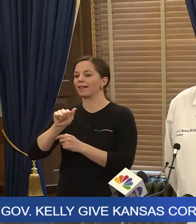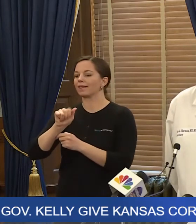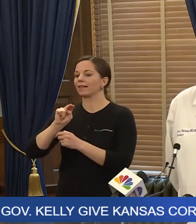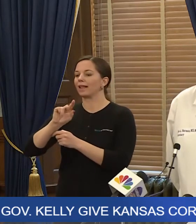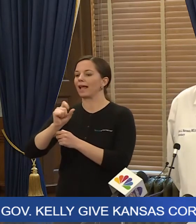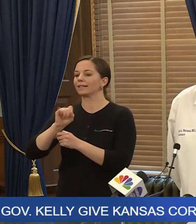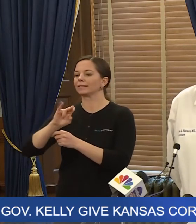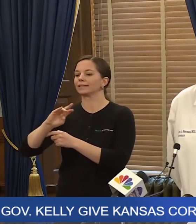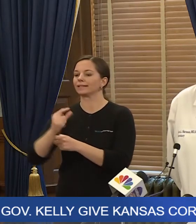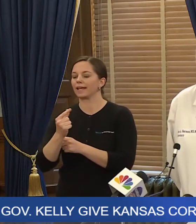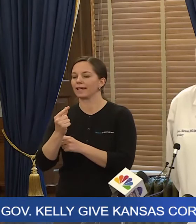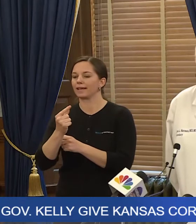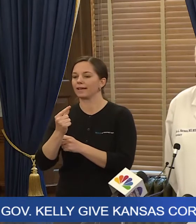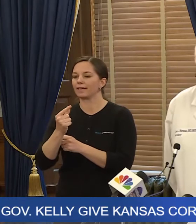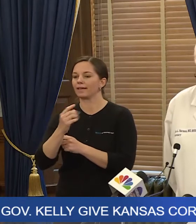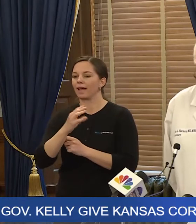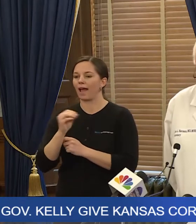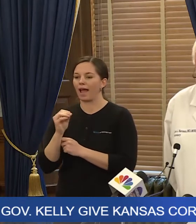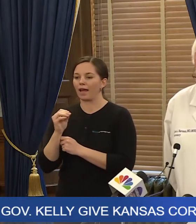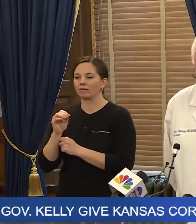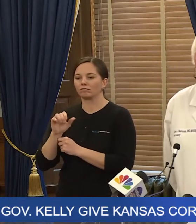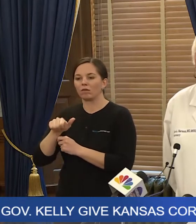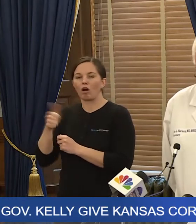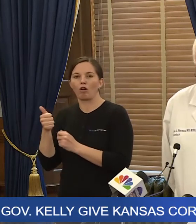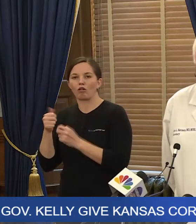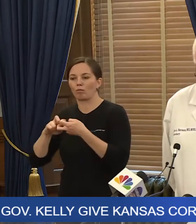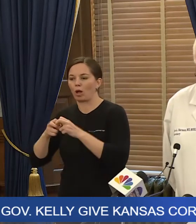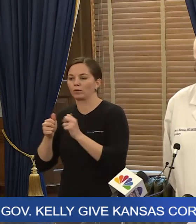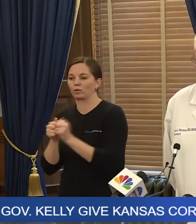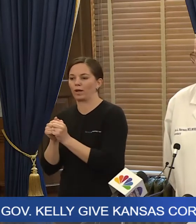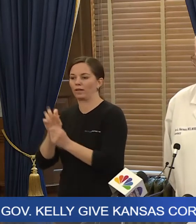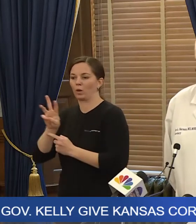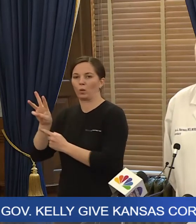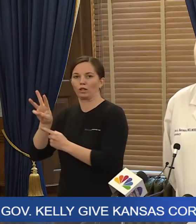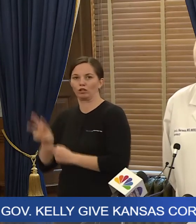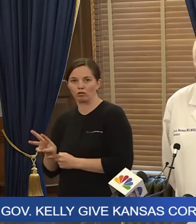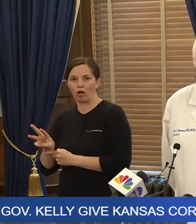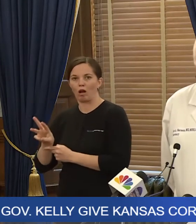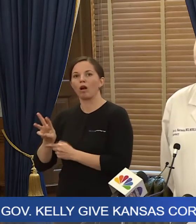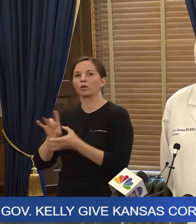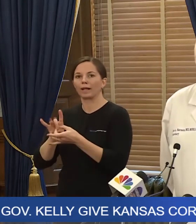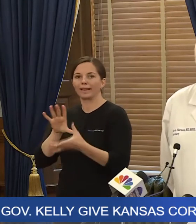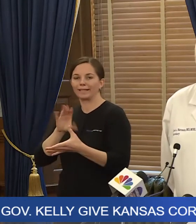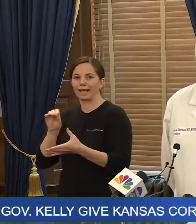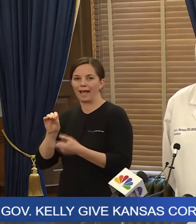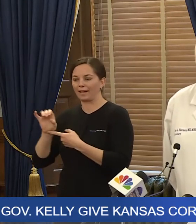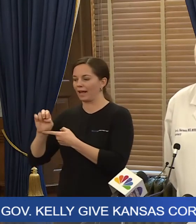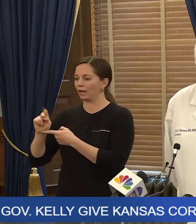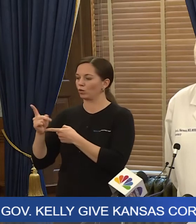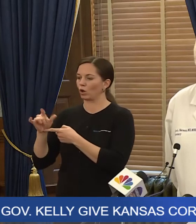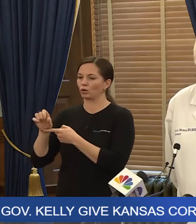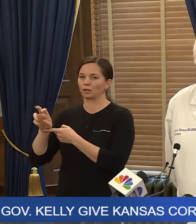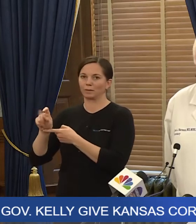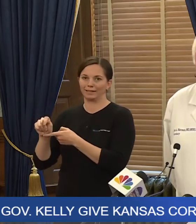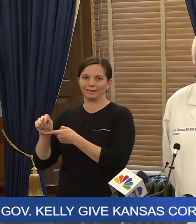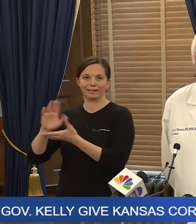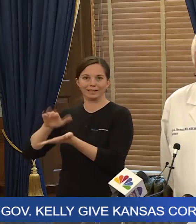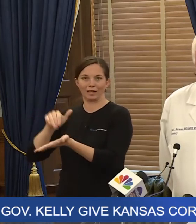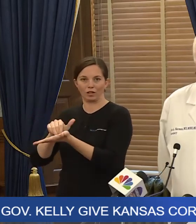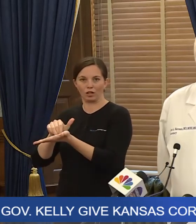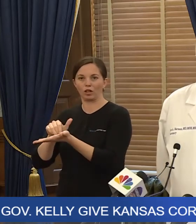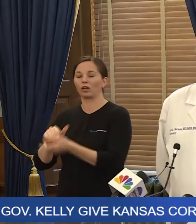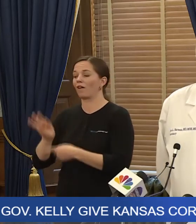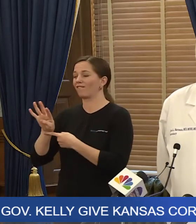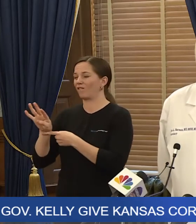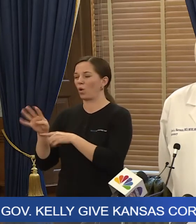with smaller problems in the Wichita Work Release and Grossman Center. 864 cases, 4 deaths.